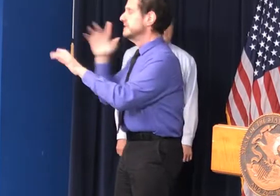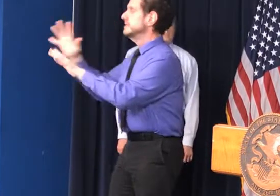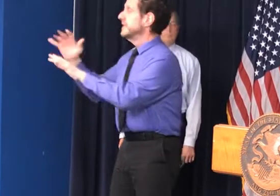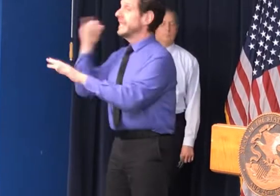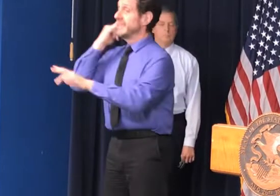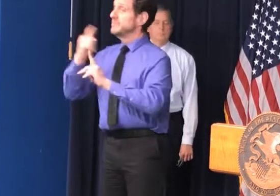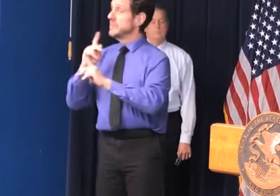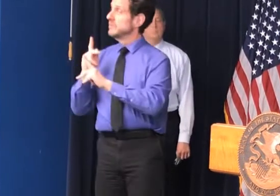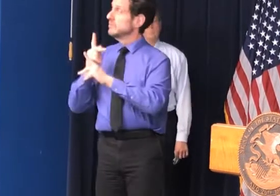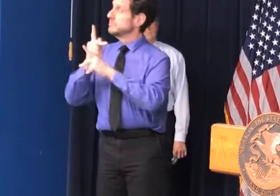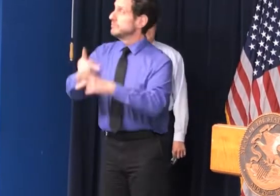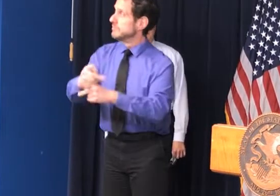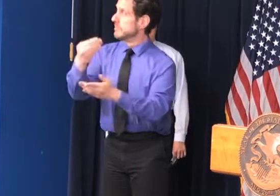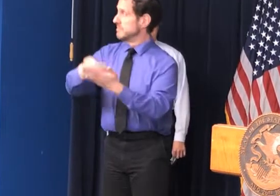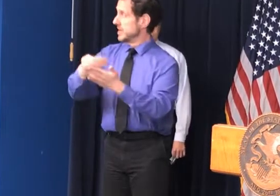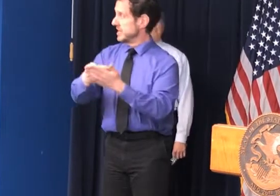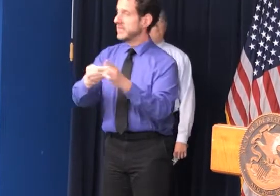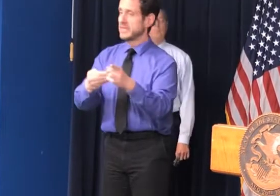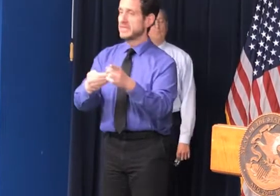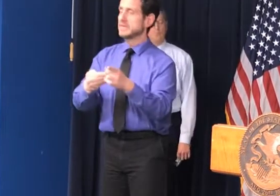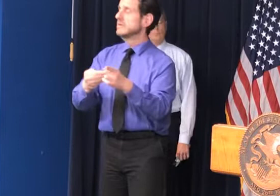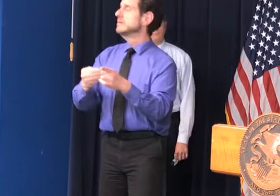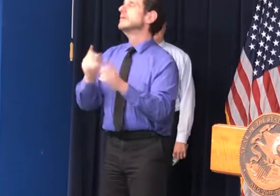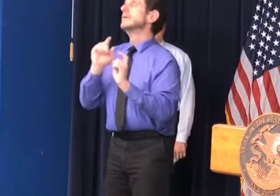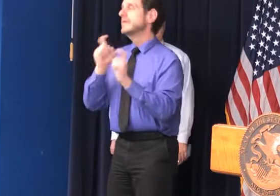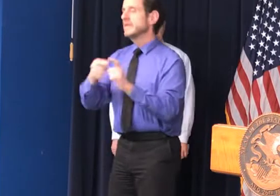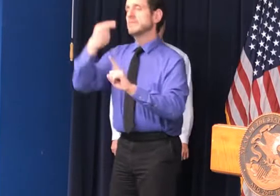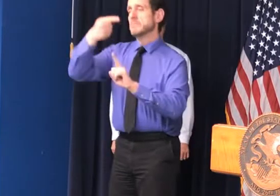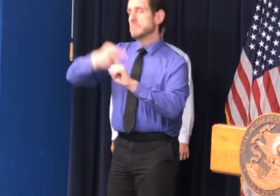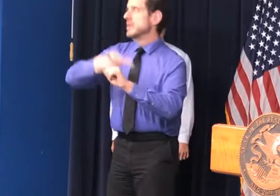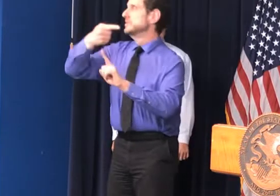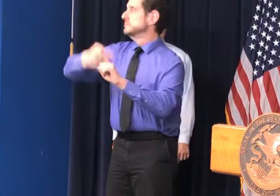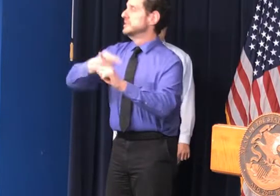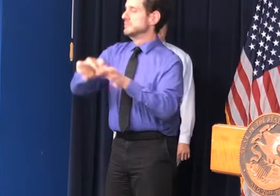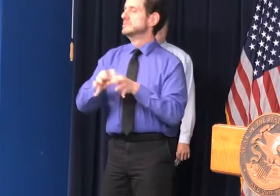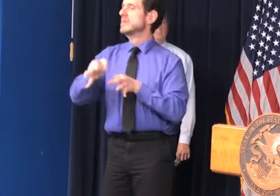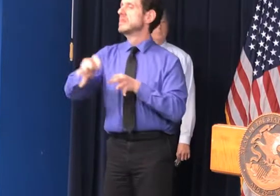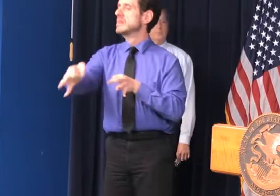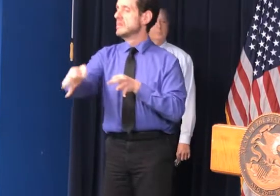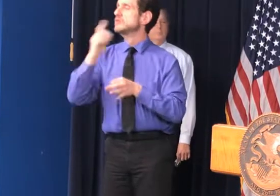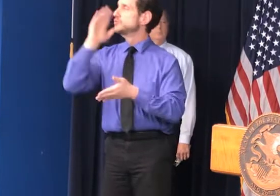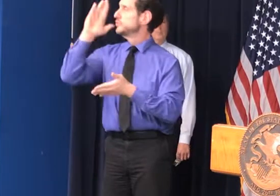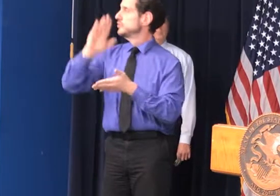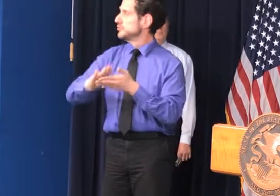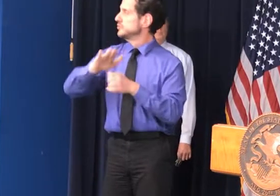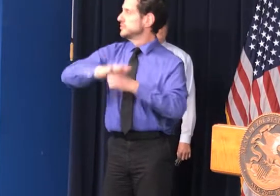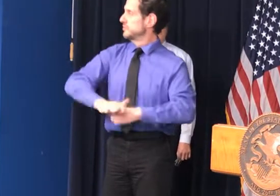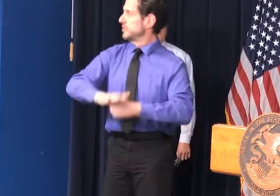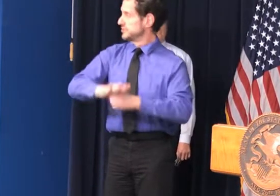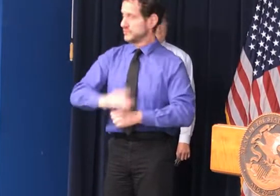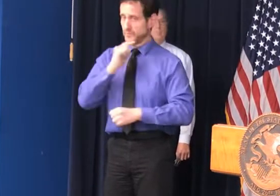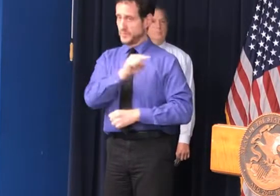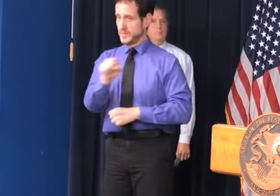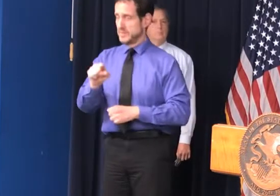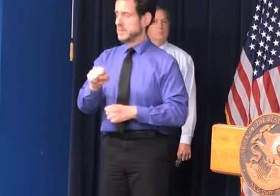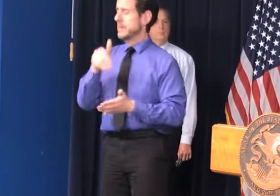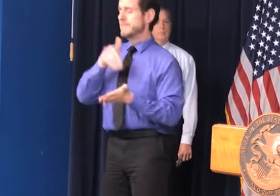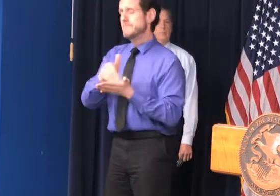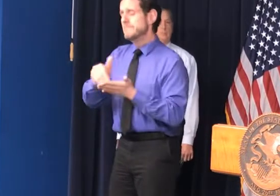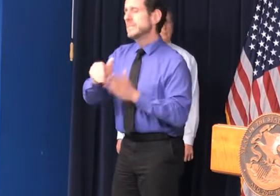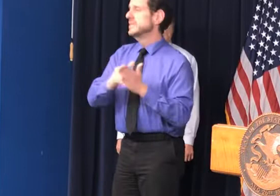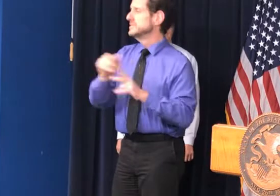borrowers multi-month forbearance to reduce the strains of this period and offer millions of